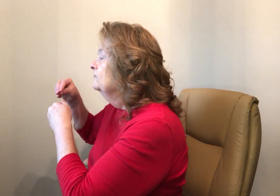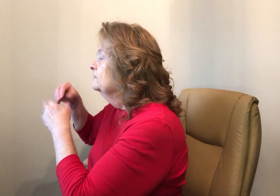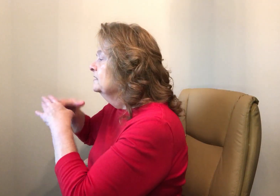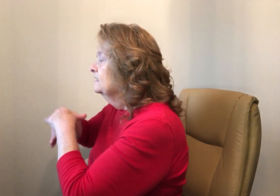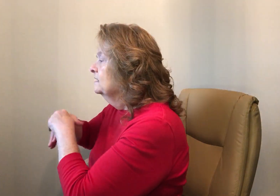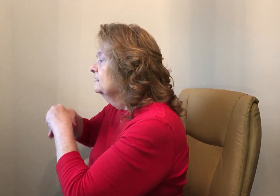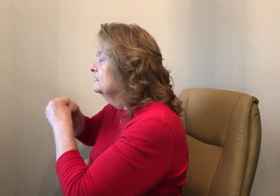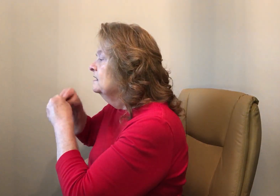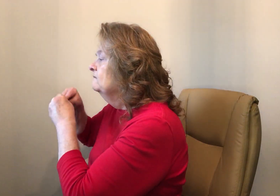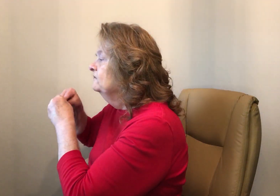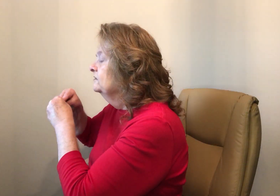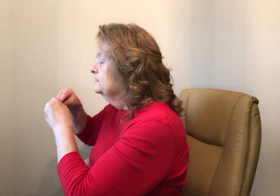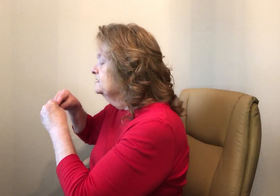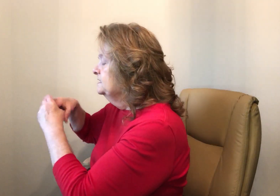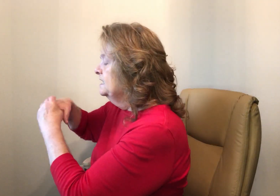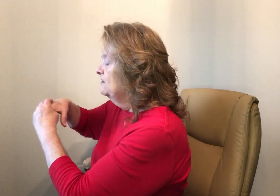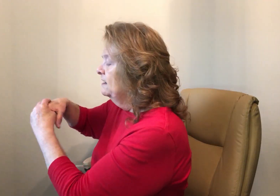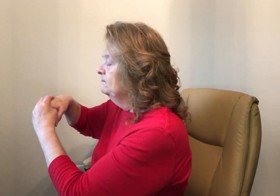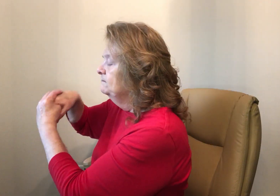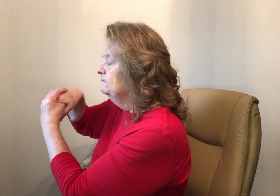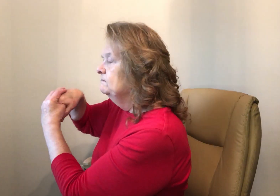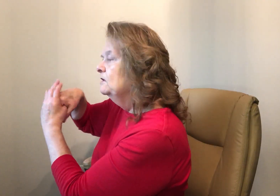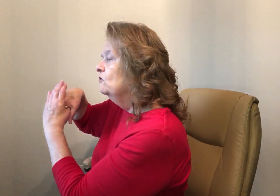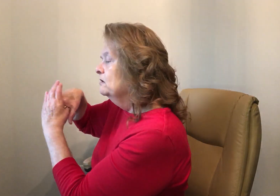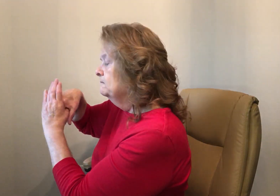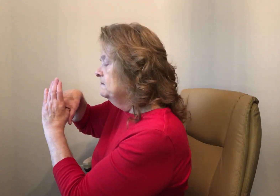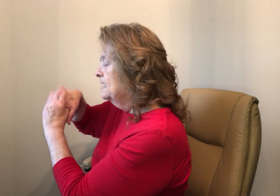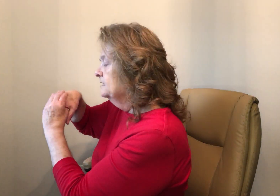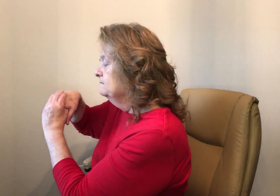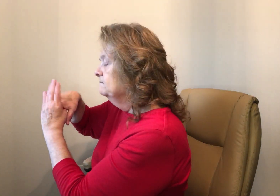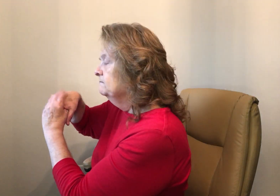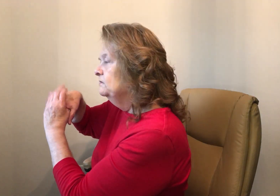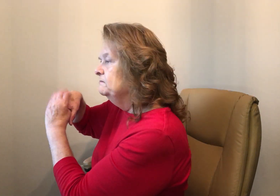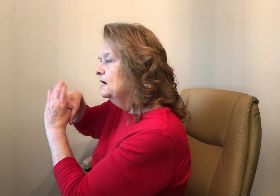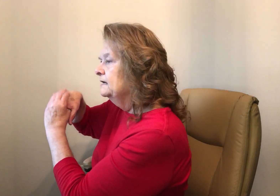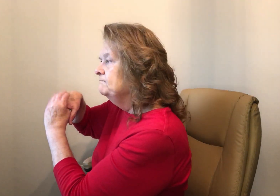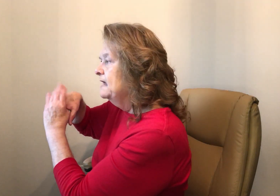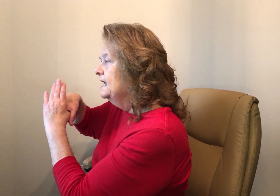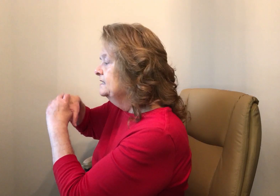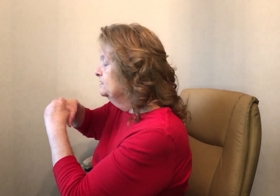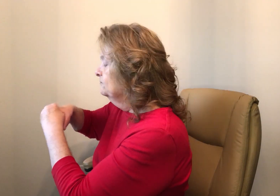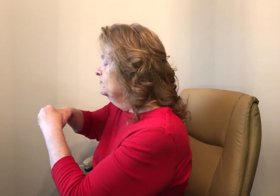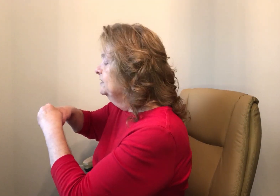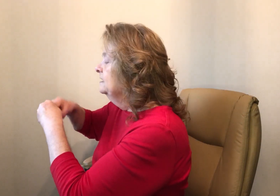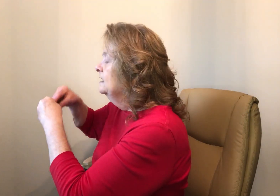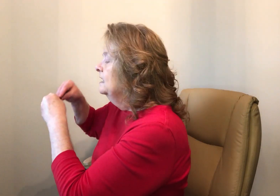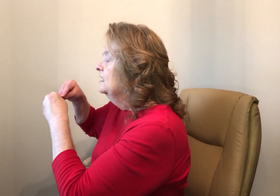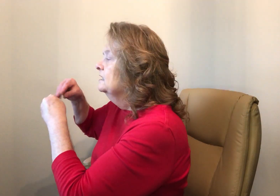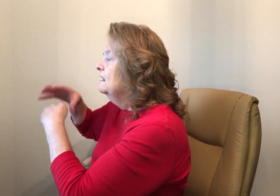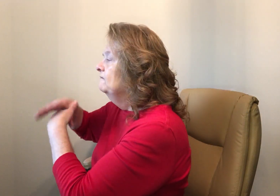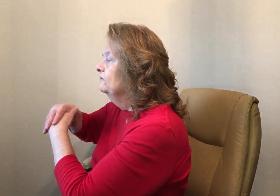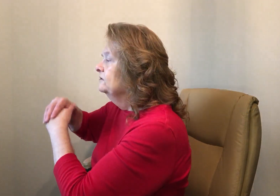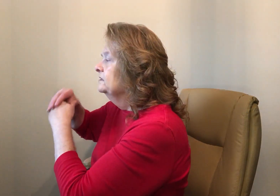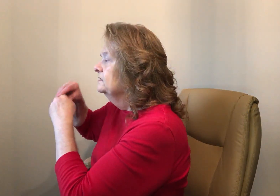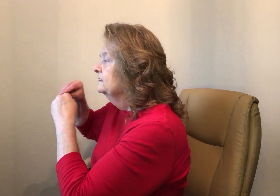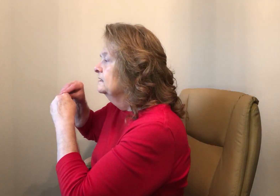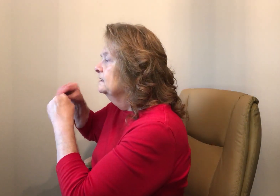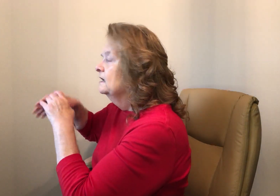Comfort. See how I put my hand through it? Comfort.